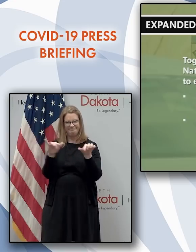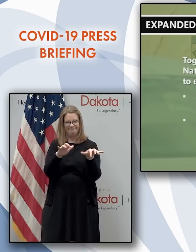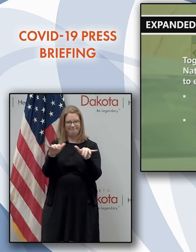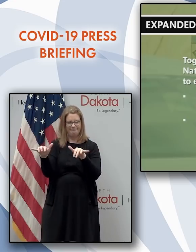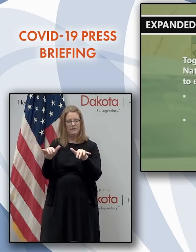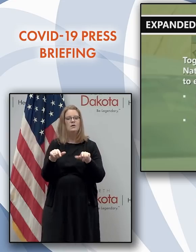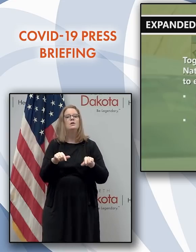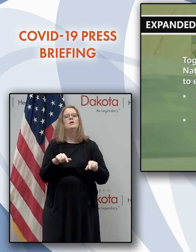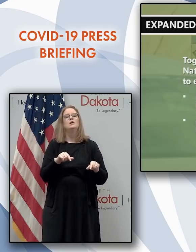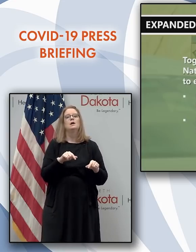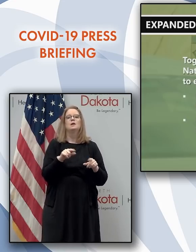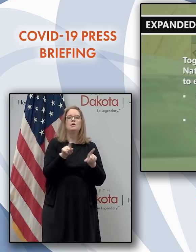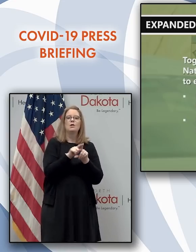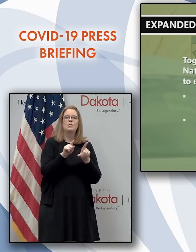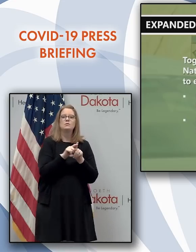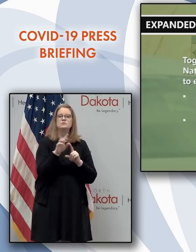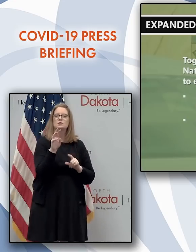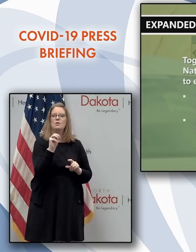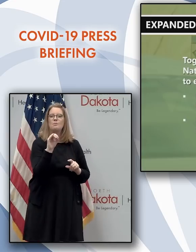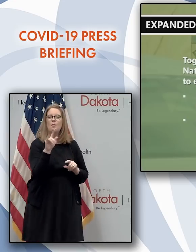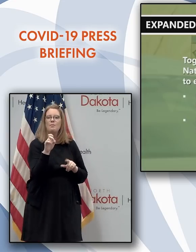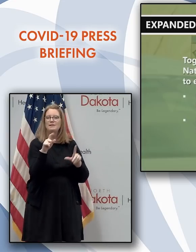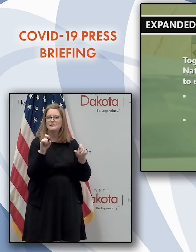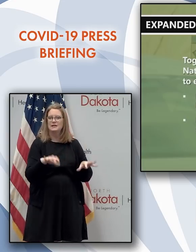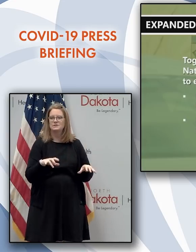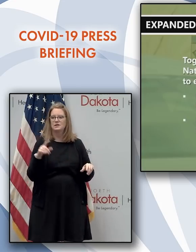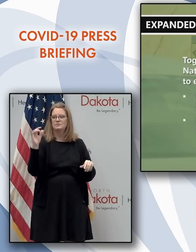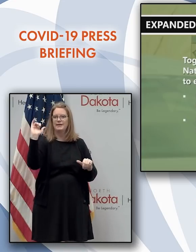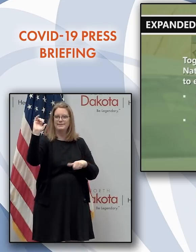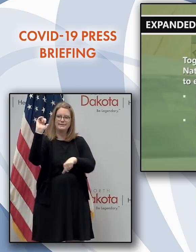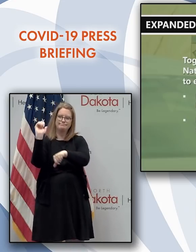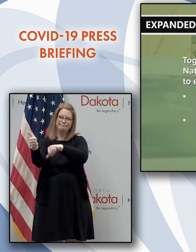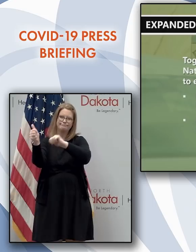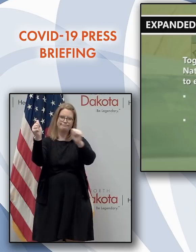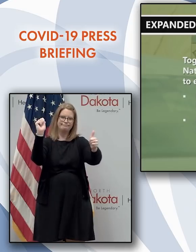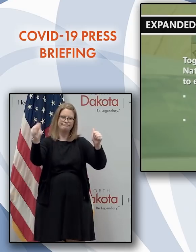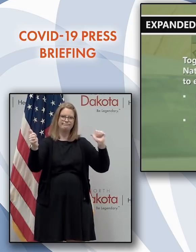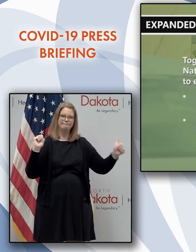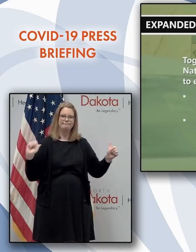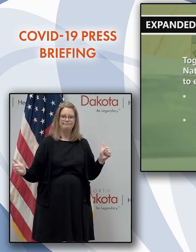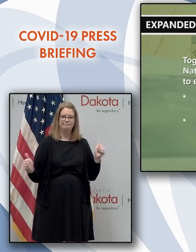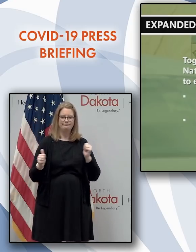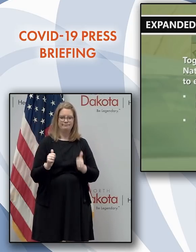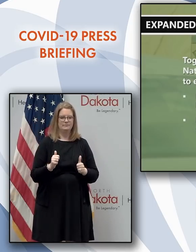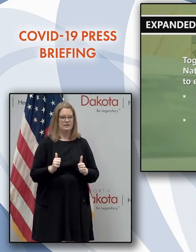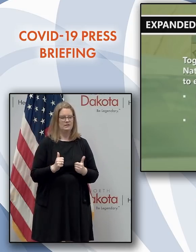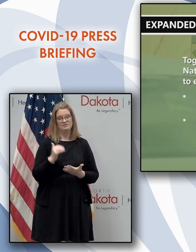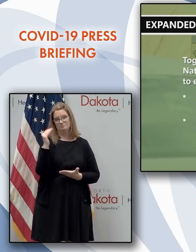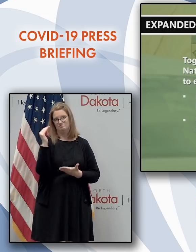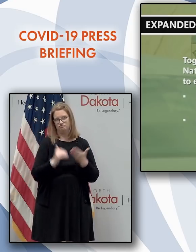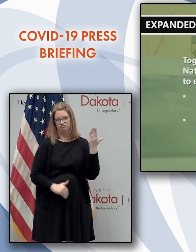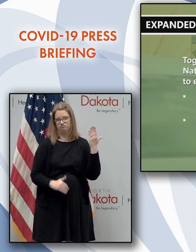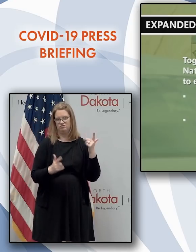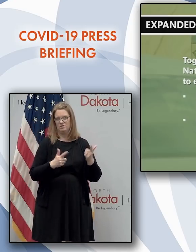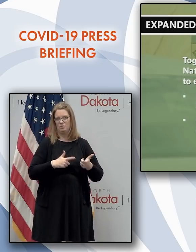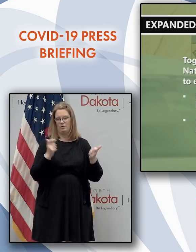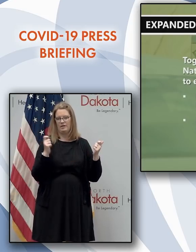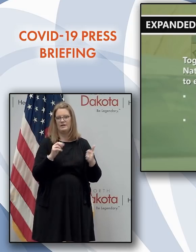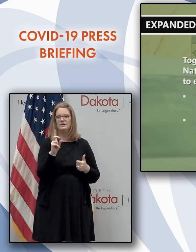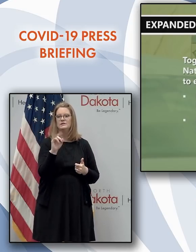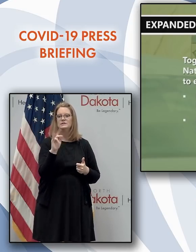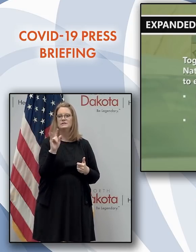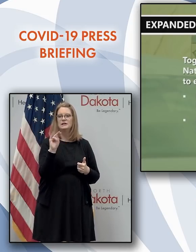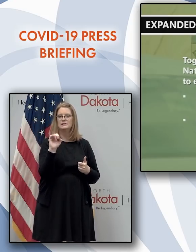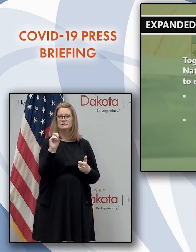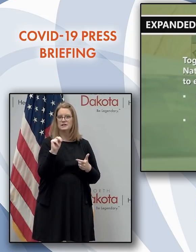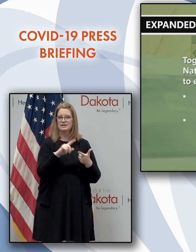And mobile testing will be taking places in cities around the state as well. And I'm going to rip through some of those quickly, but